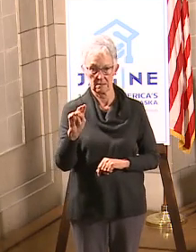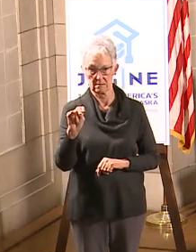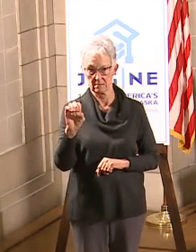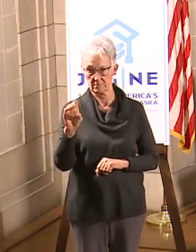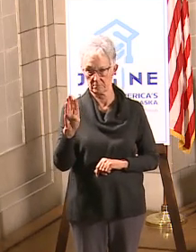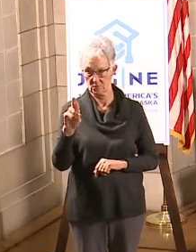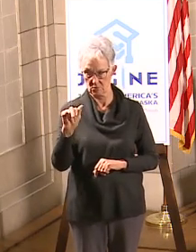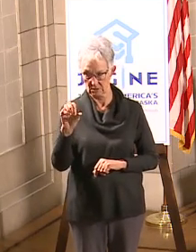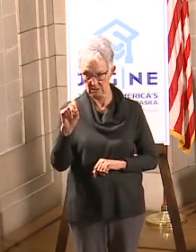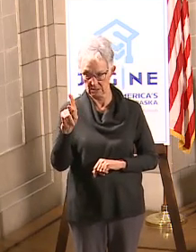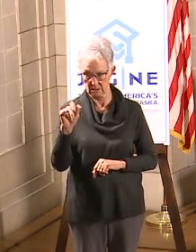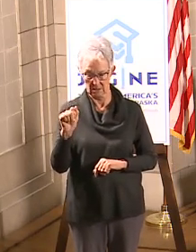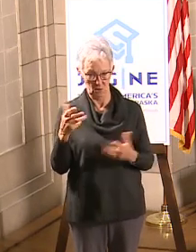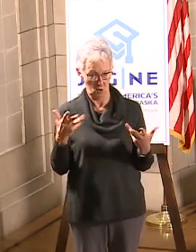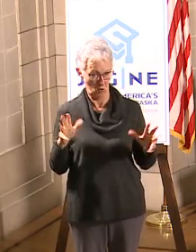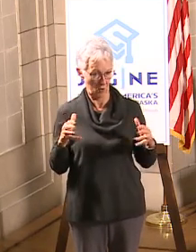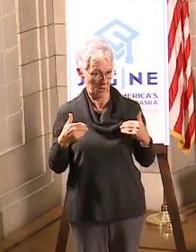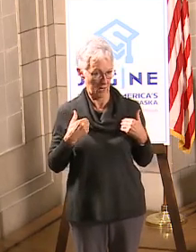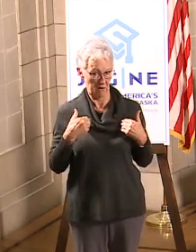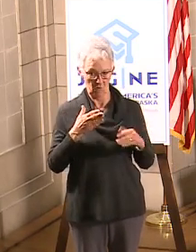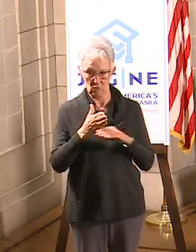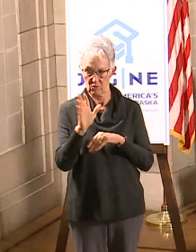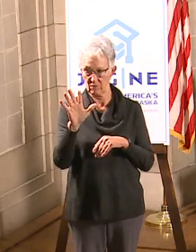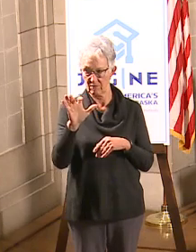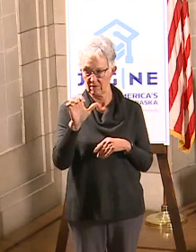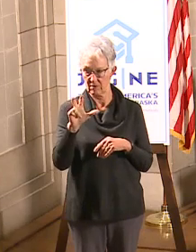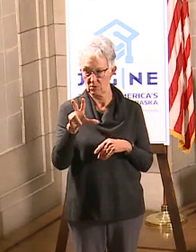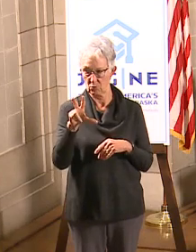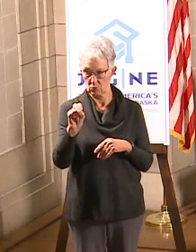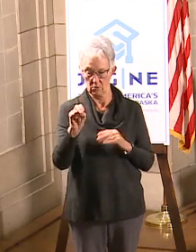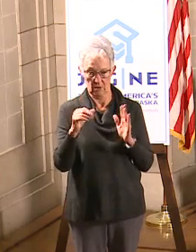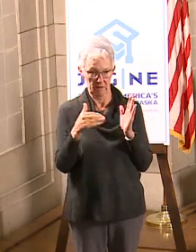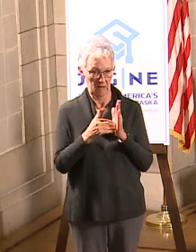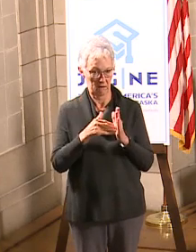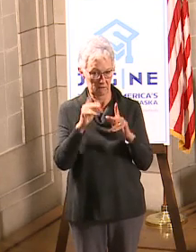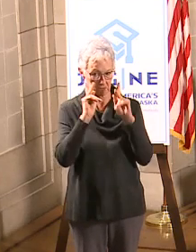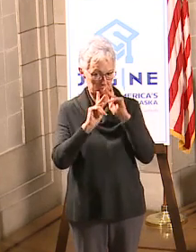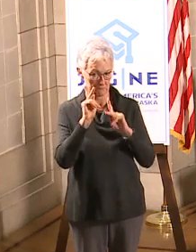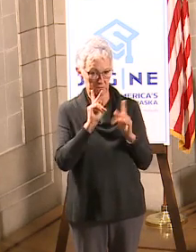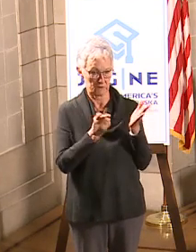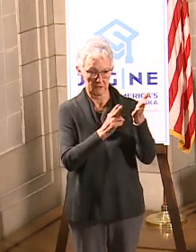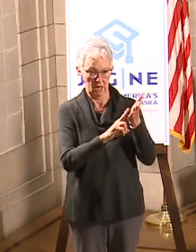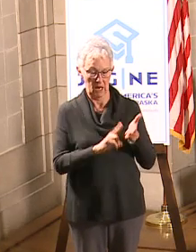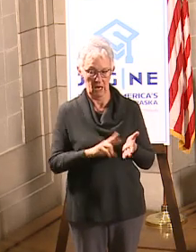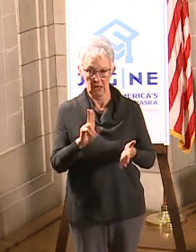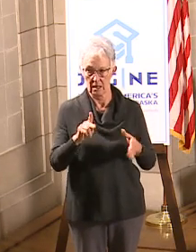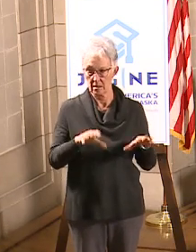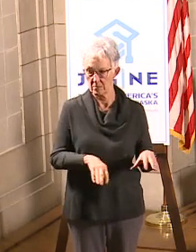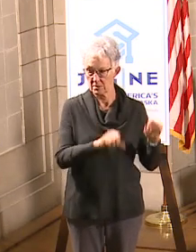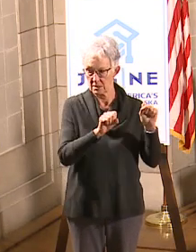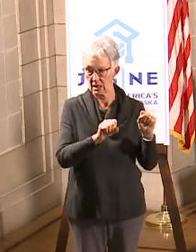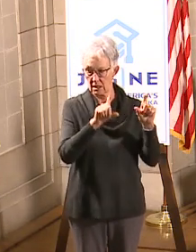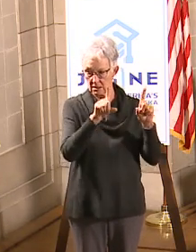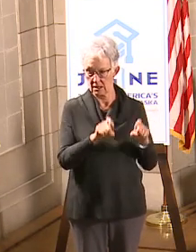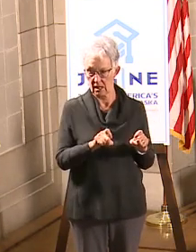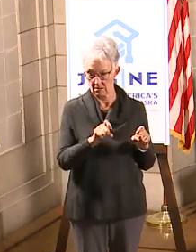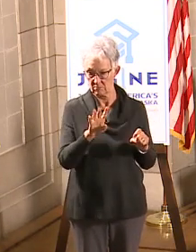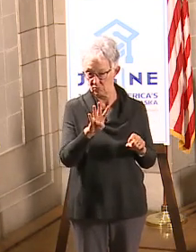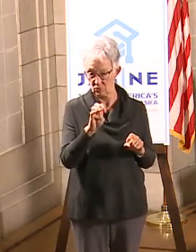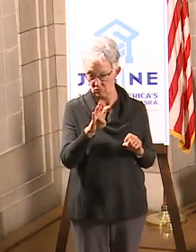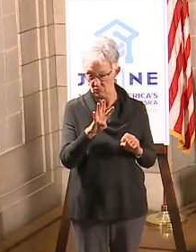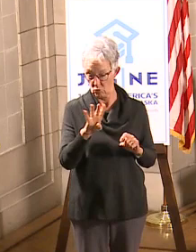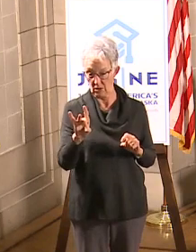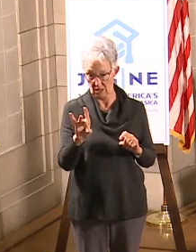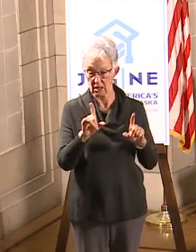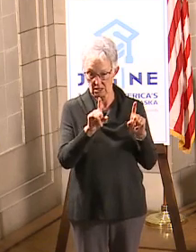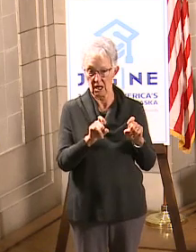Over 530,000 Nebraskans have signed up and done an assessment at Test Nebraska. We've delivered 448,000 tests through Test